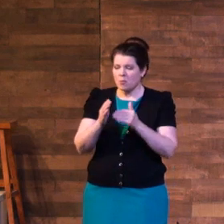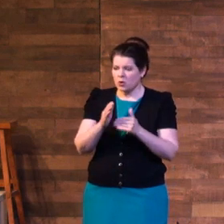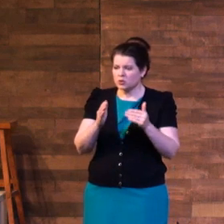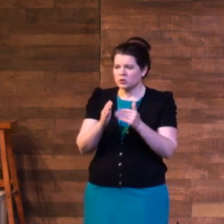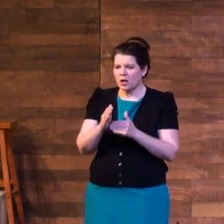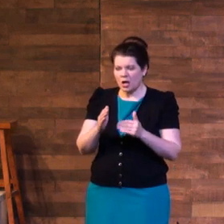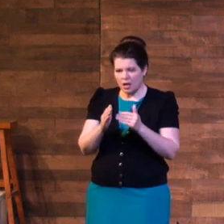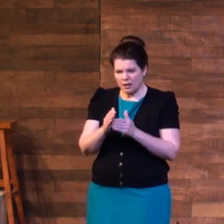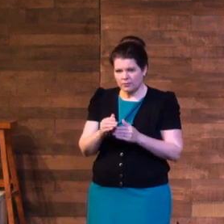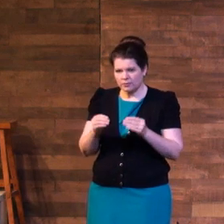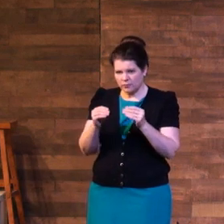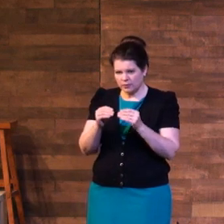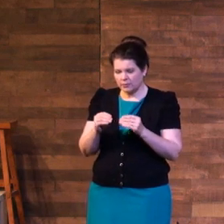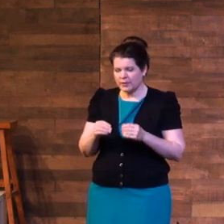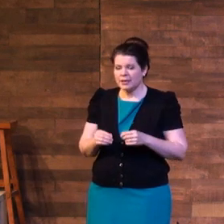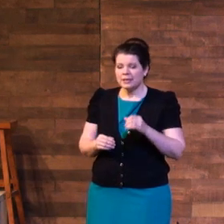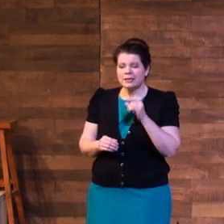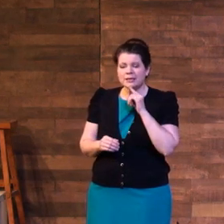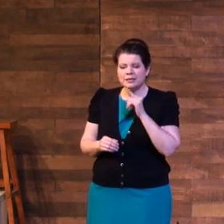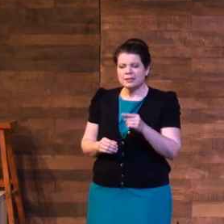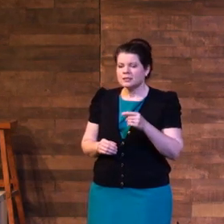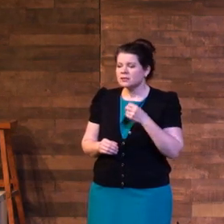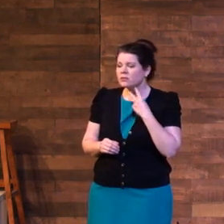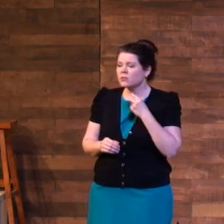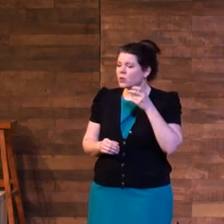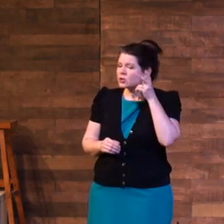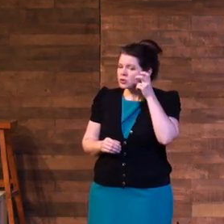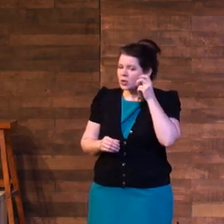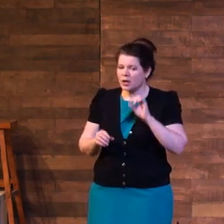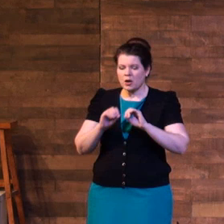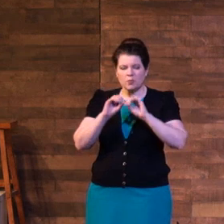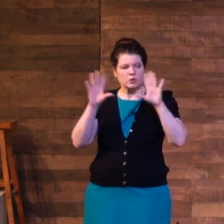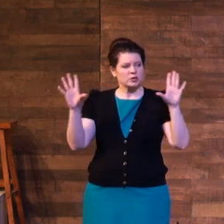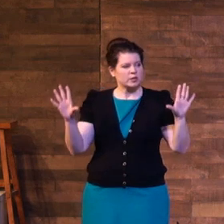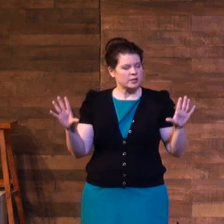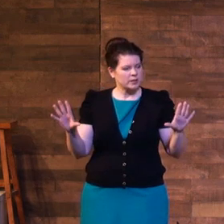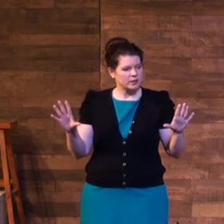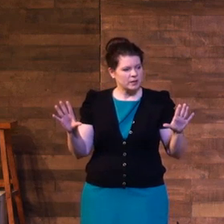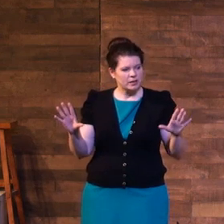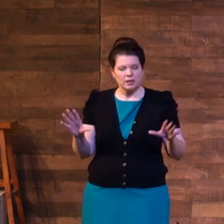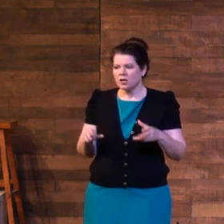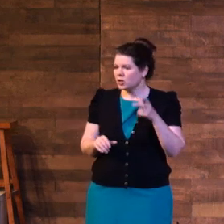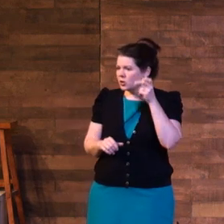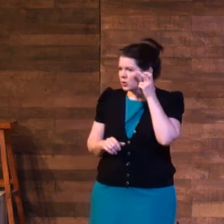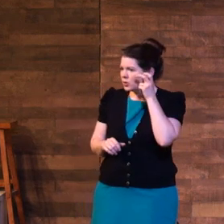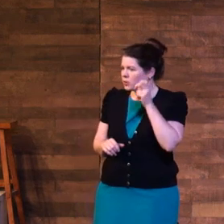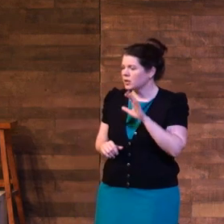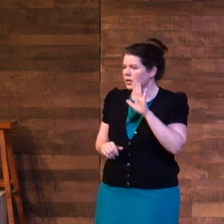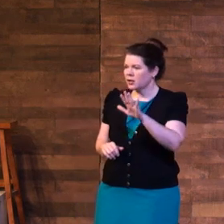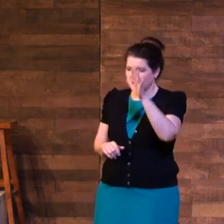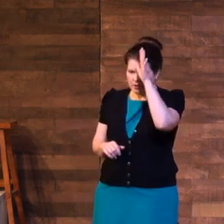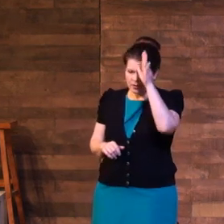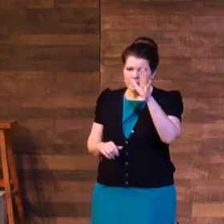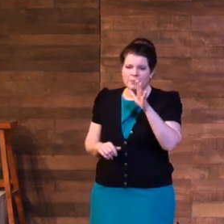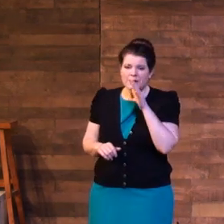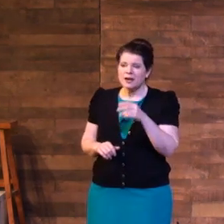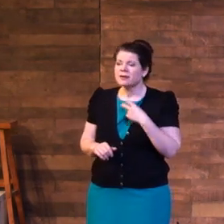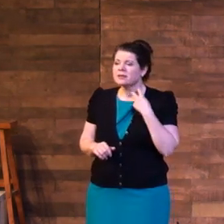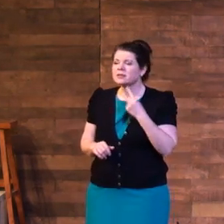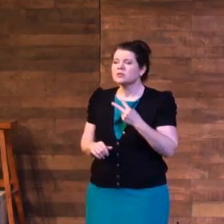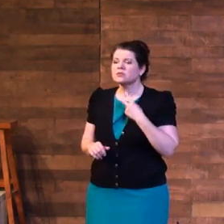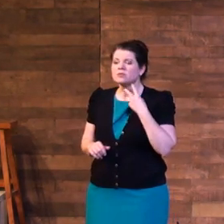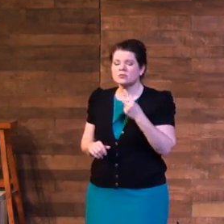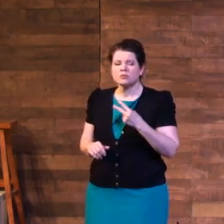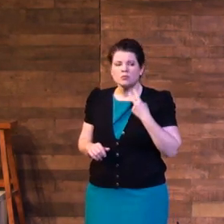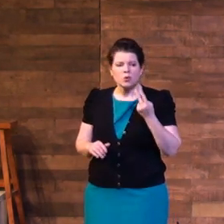life. And you hear your parents' voice the most often. Your worldview is shaped by what your parents say to you and